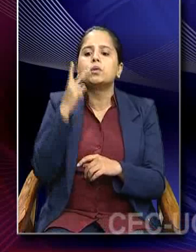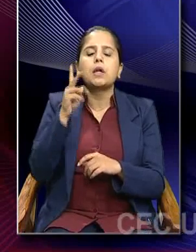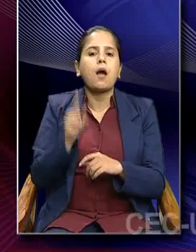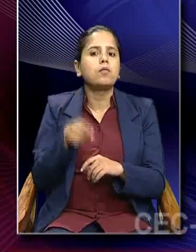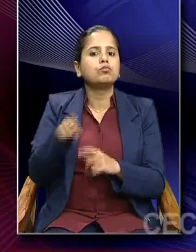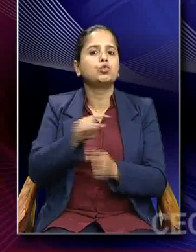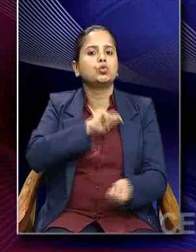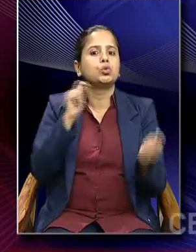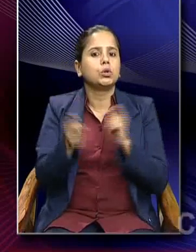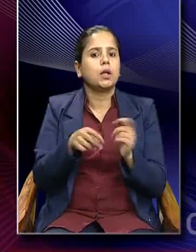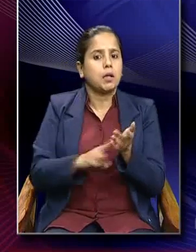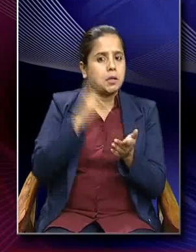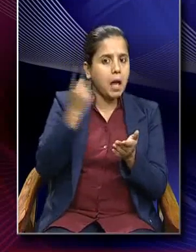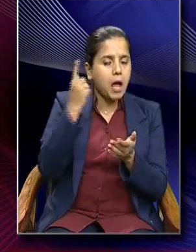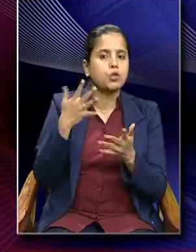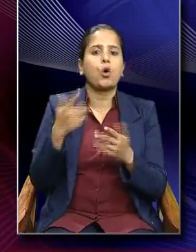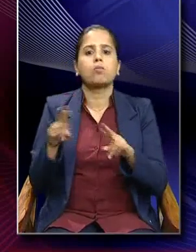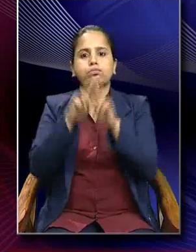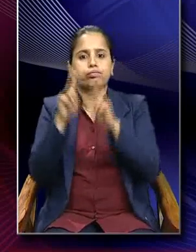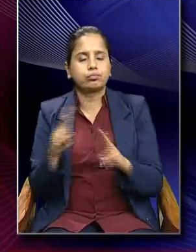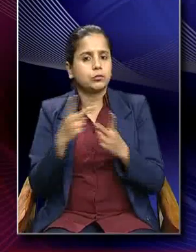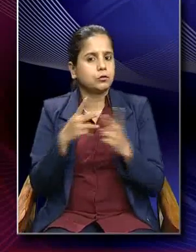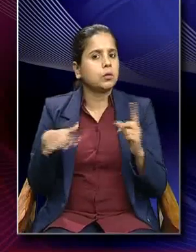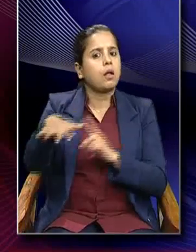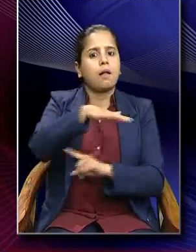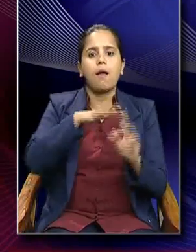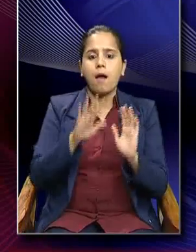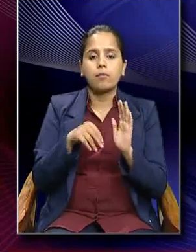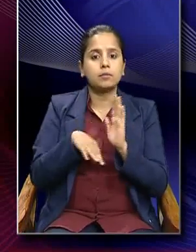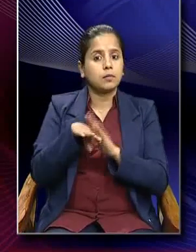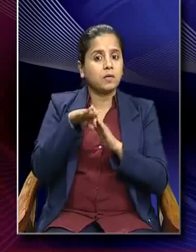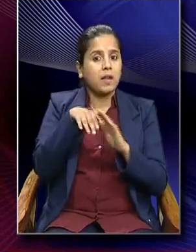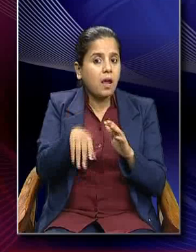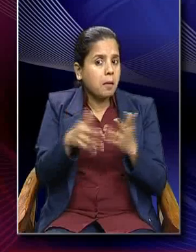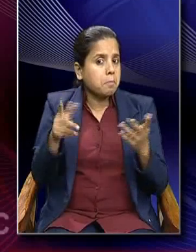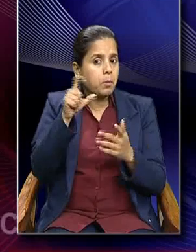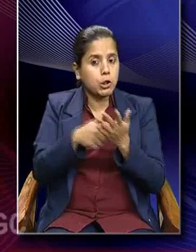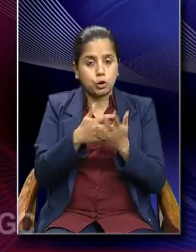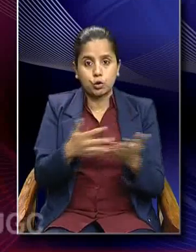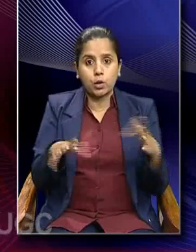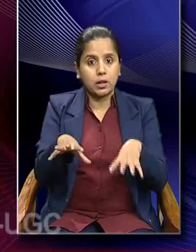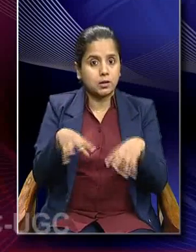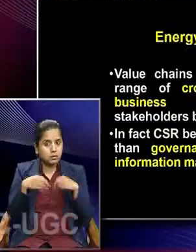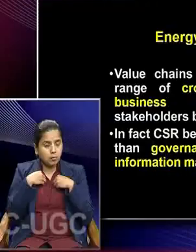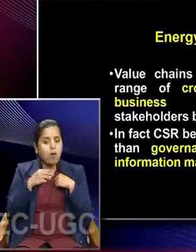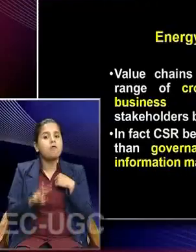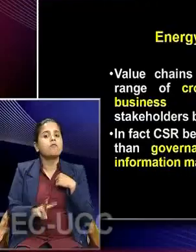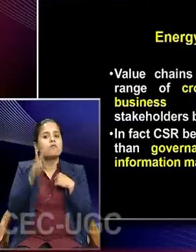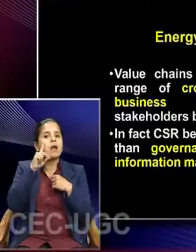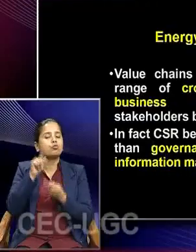and at the national and global levels both. So energy acceptability, which involves value